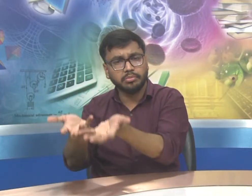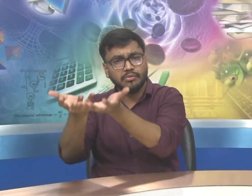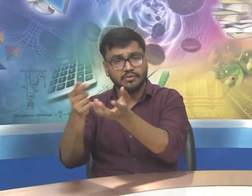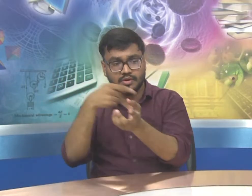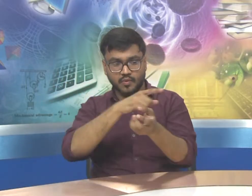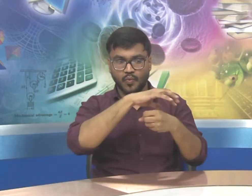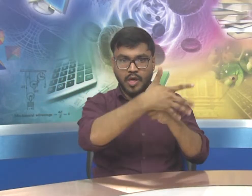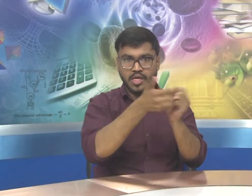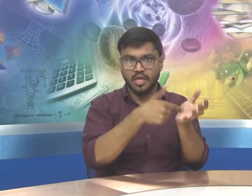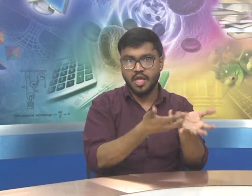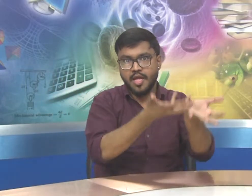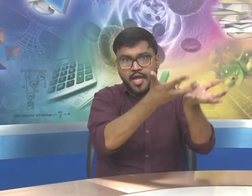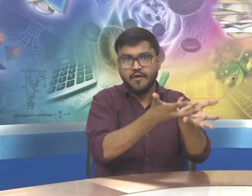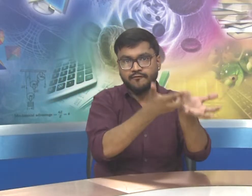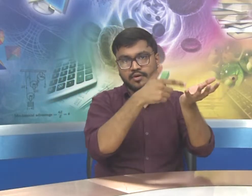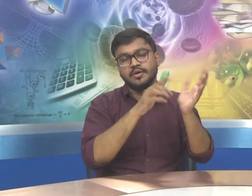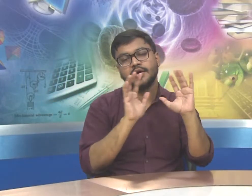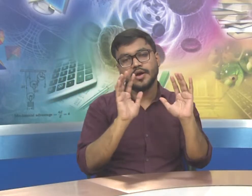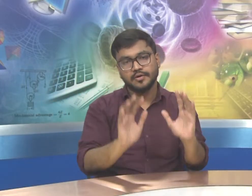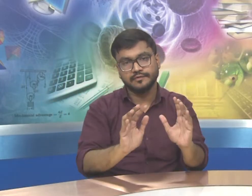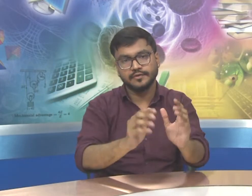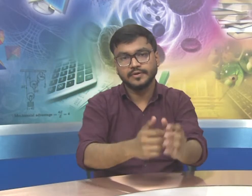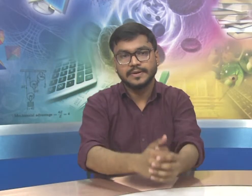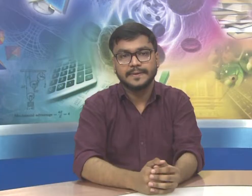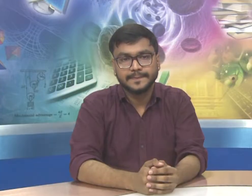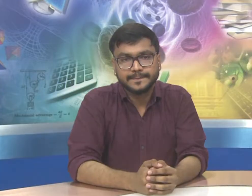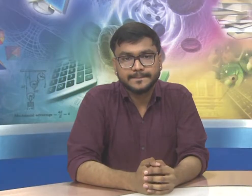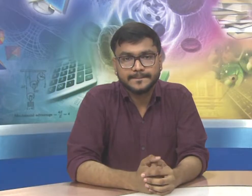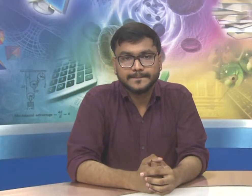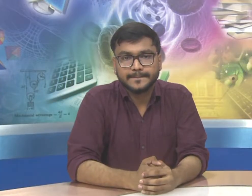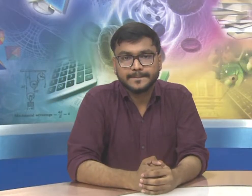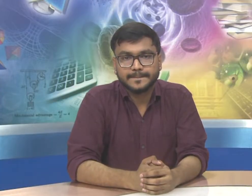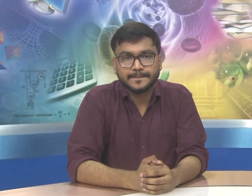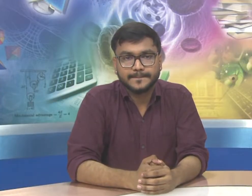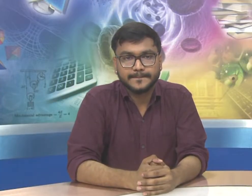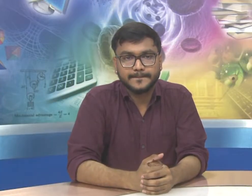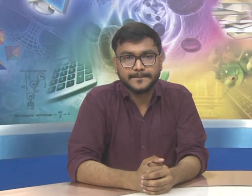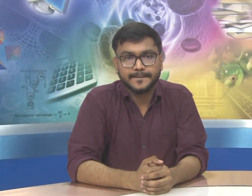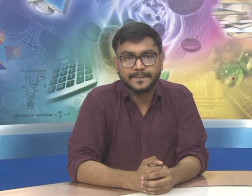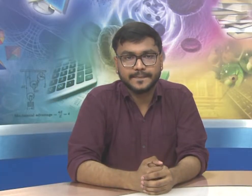one oxygen atom is much heavier than one hydrogen atom.